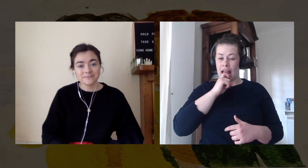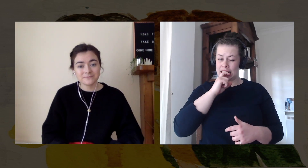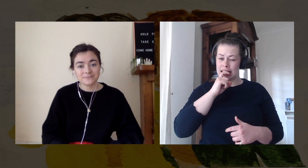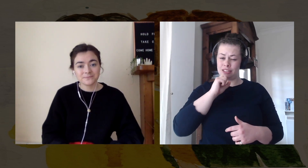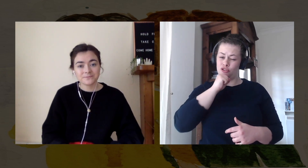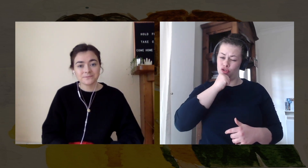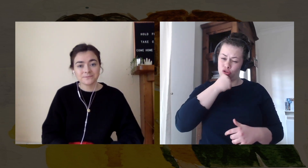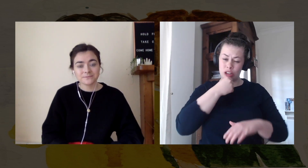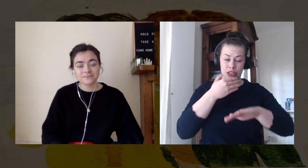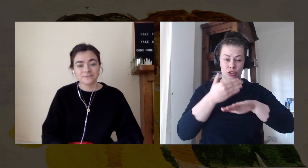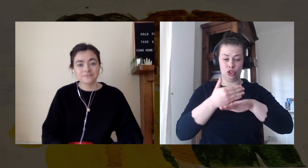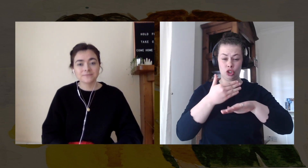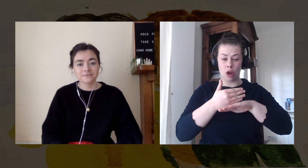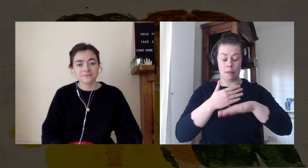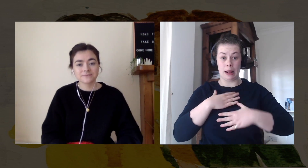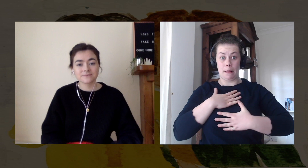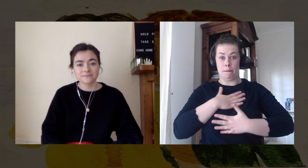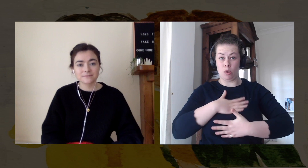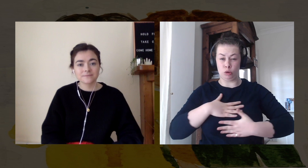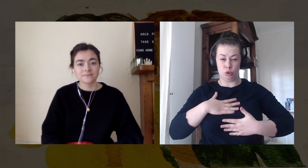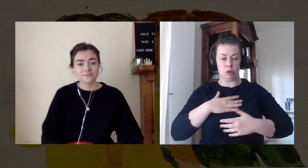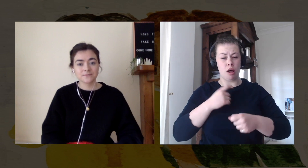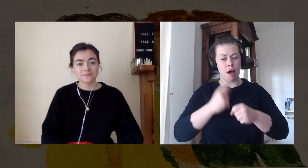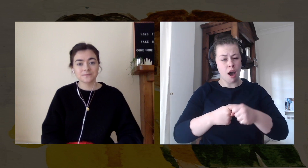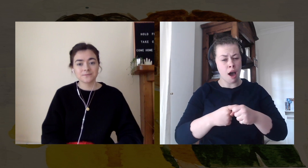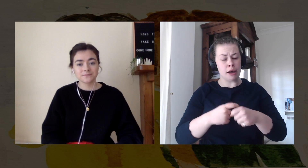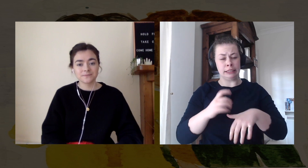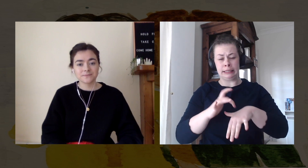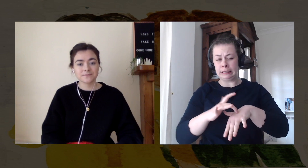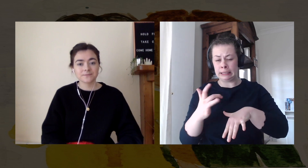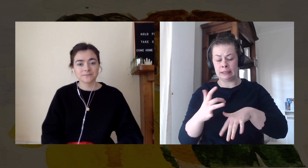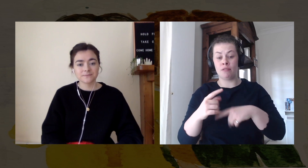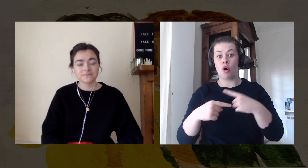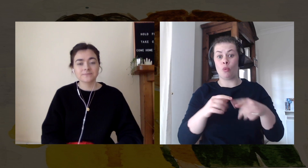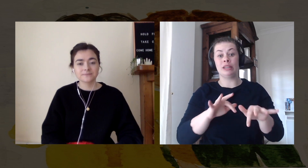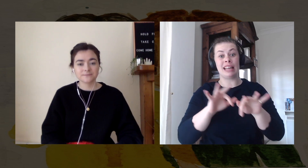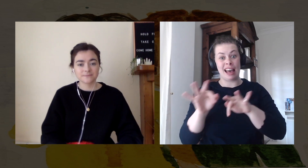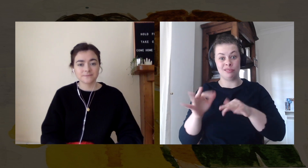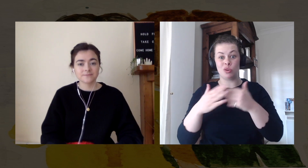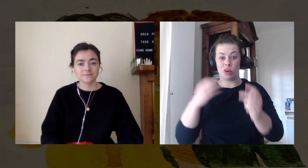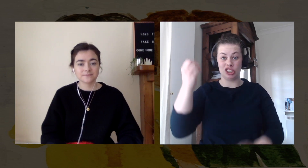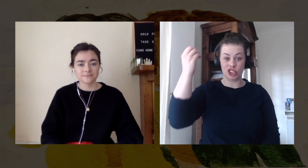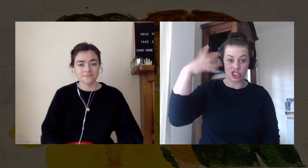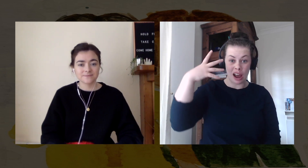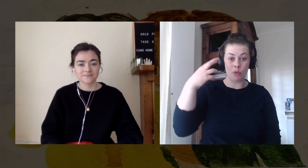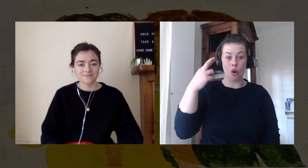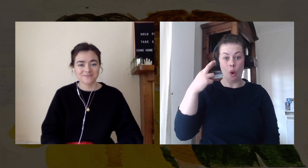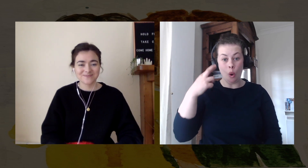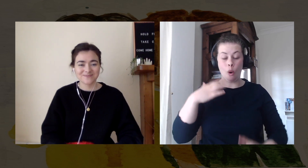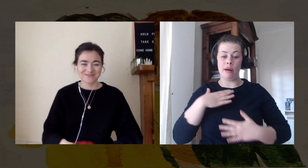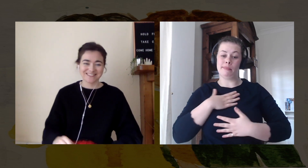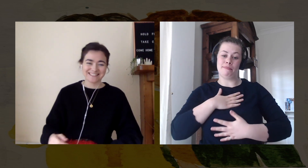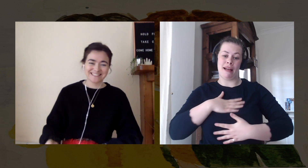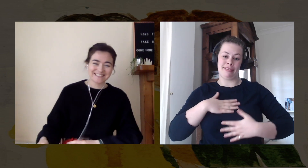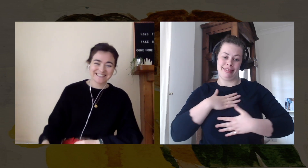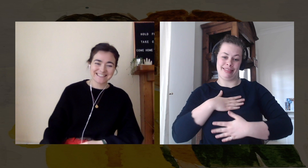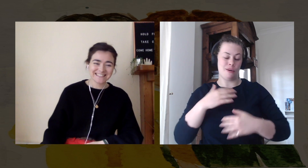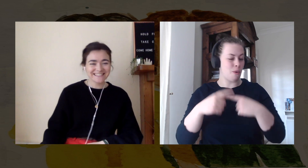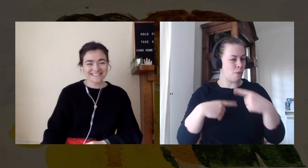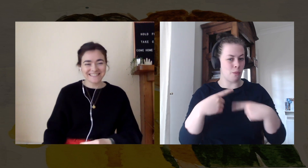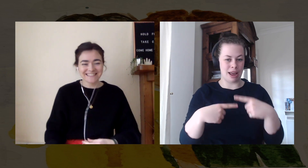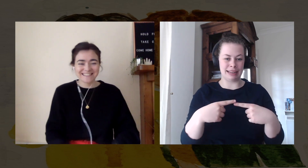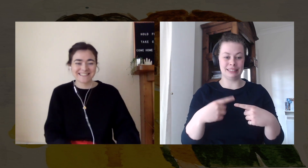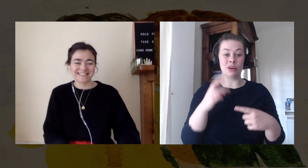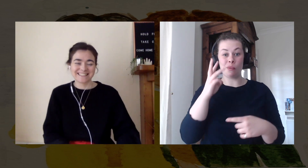Pisces. It comes back to the Piscean in me, I'm sure. I know you mentioned in another episode you're a Virgo. I'm a Pisces. She's balanced. Is Pisces